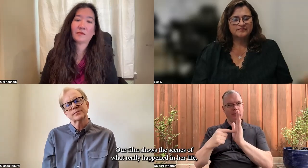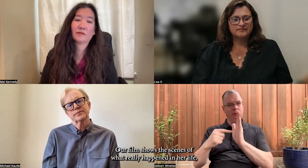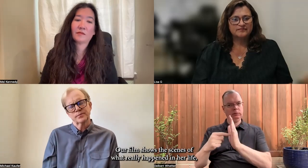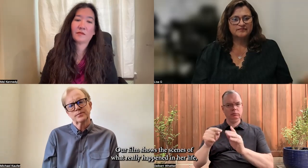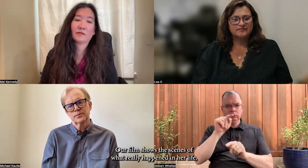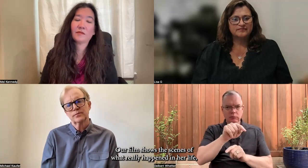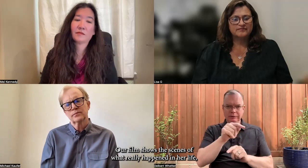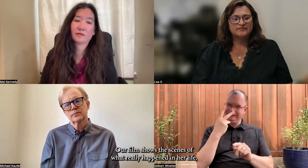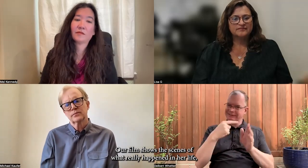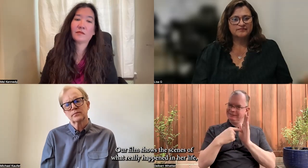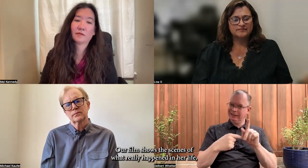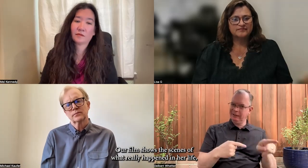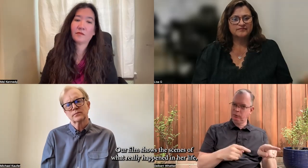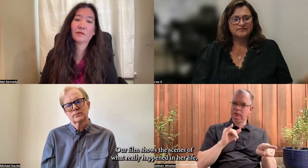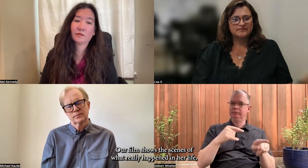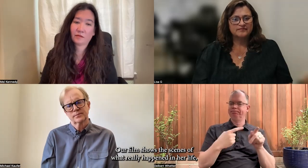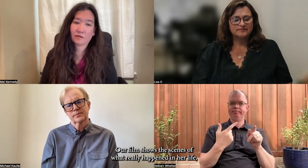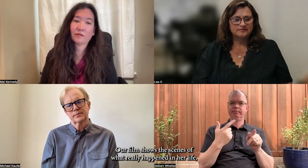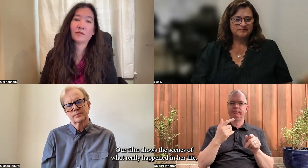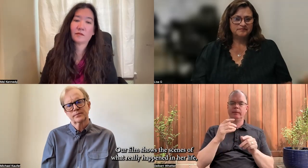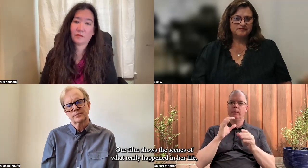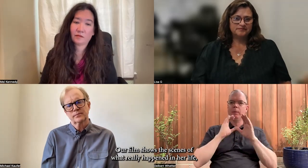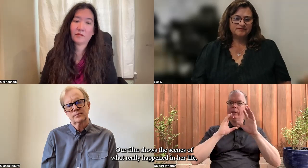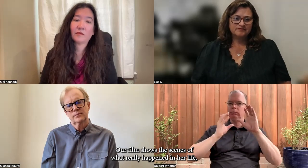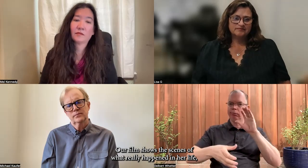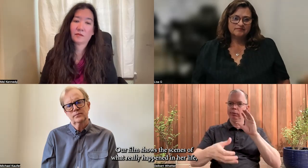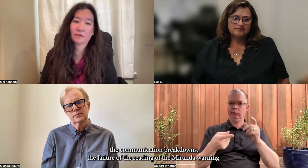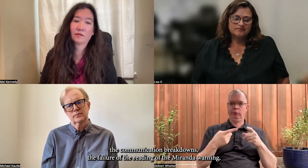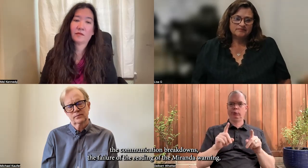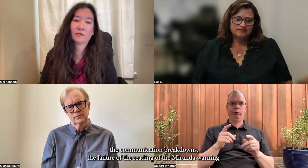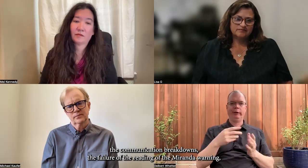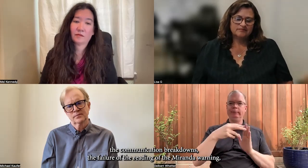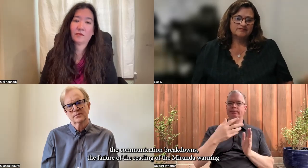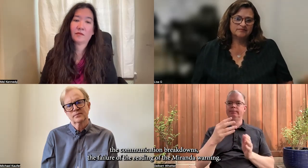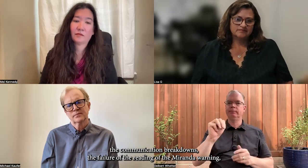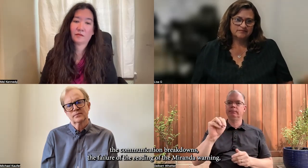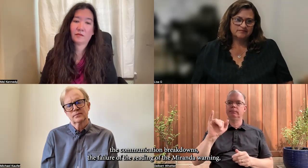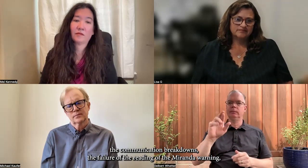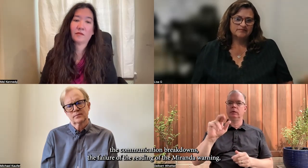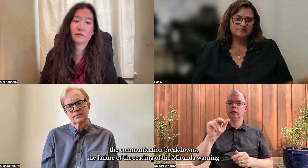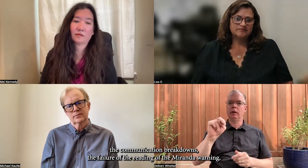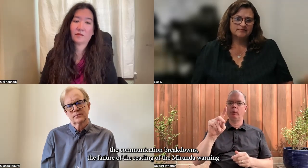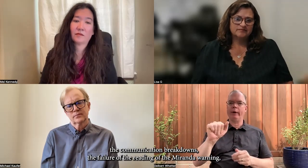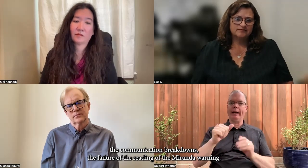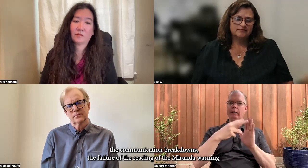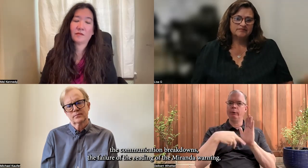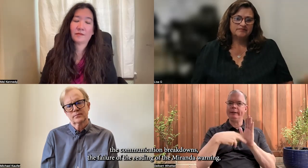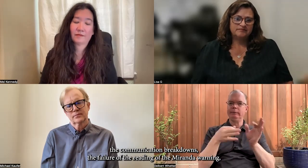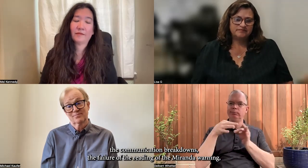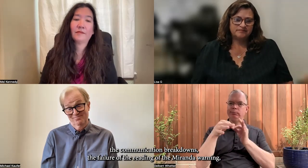Our film shows the scenes of what really happened in her life, the communication breakdowns, the failure of the reading of the Miranda